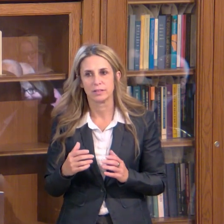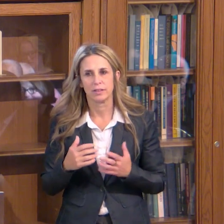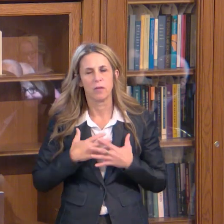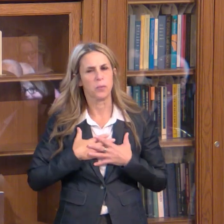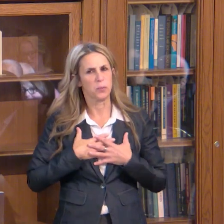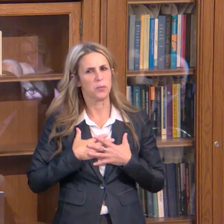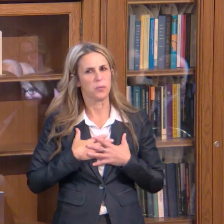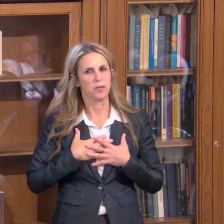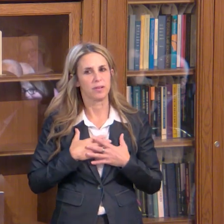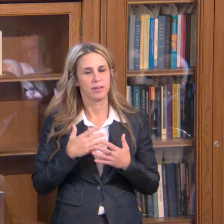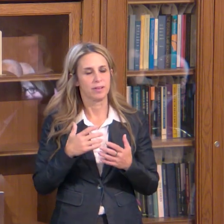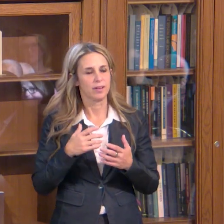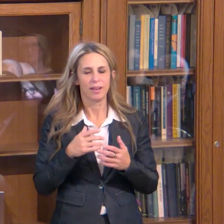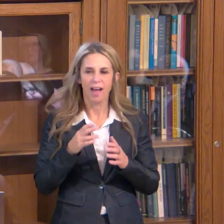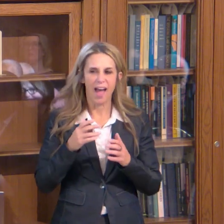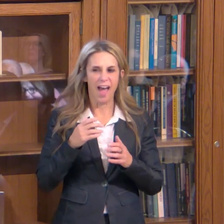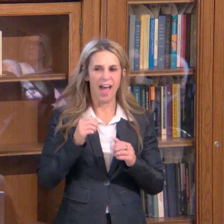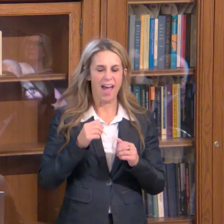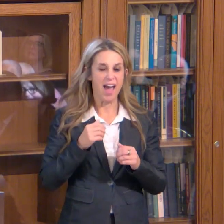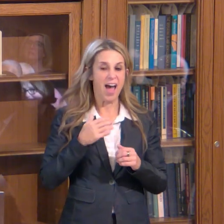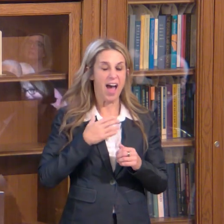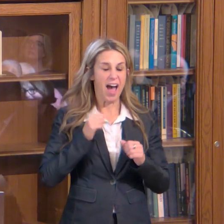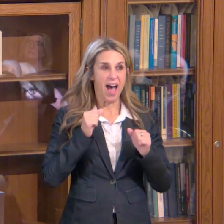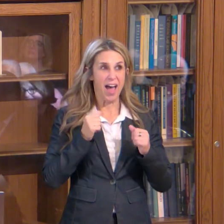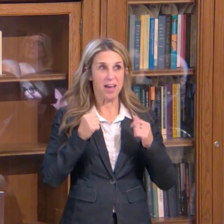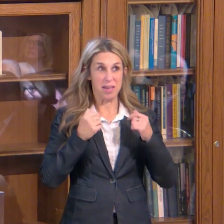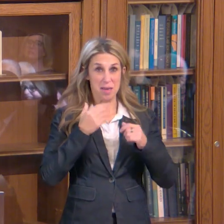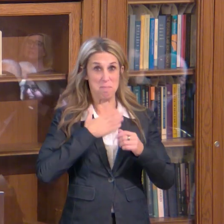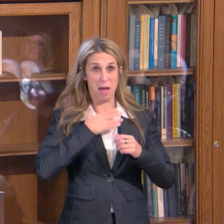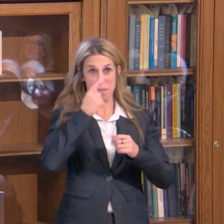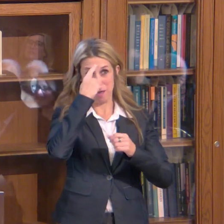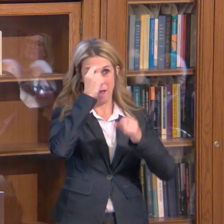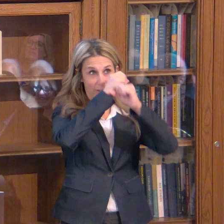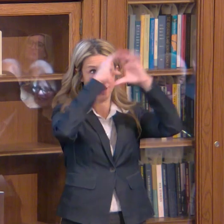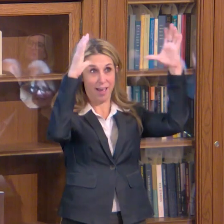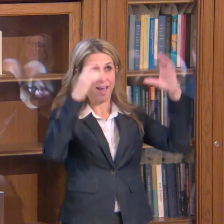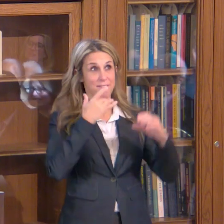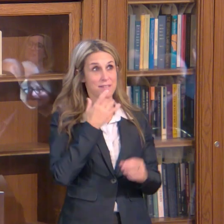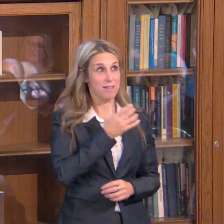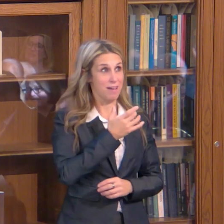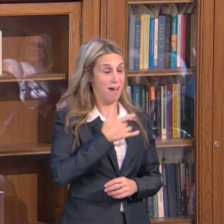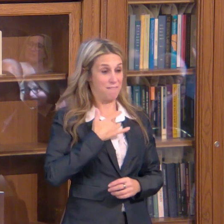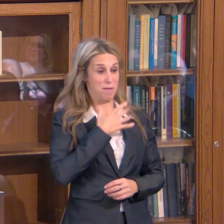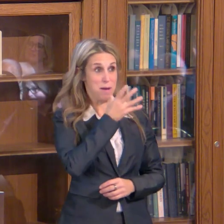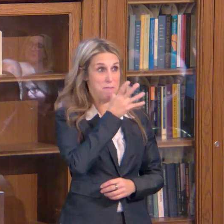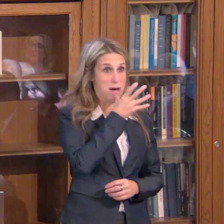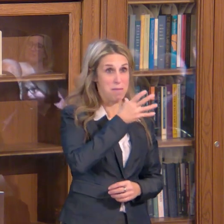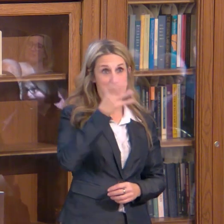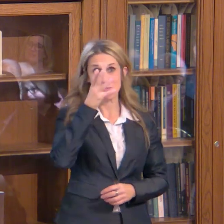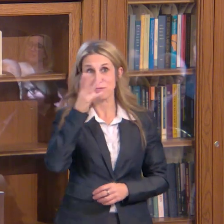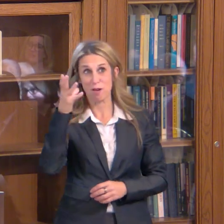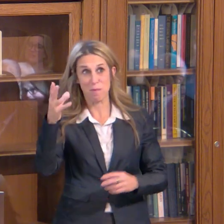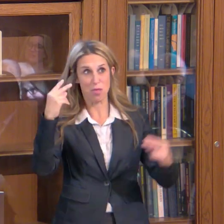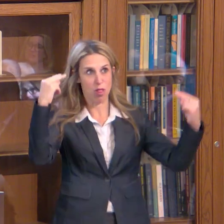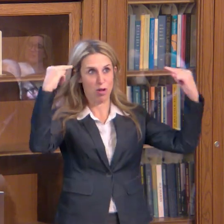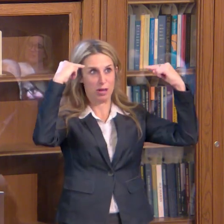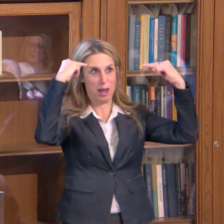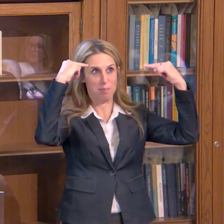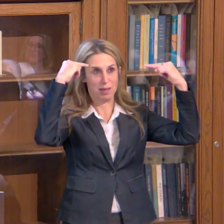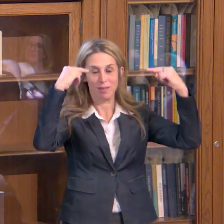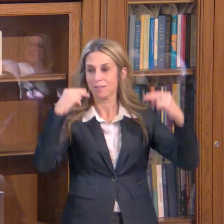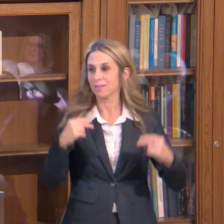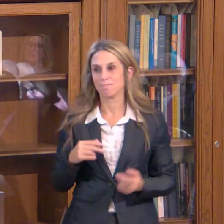the weight of my mama's and my Grandmama's eyeballs no way am I calling you John